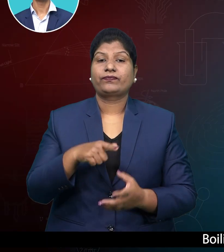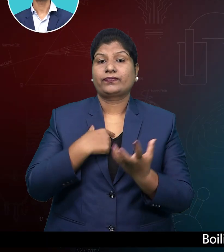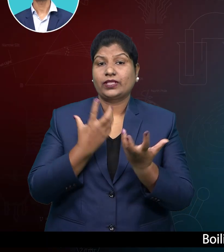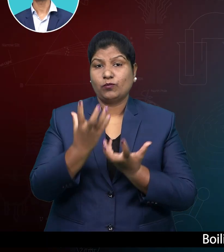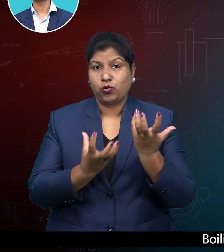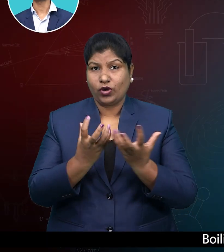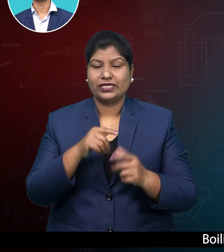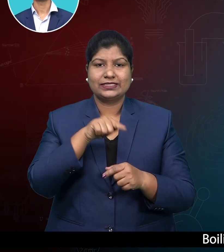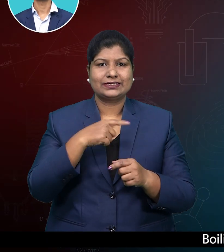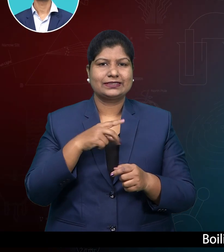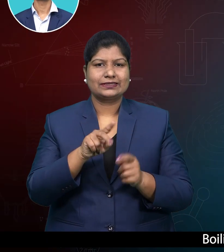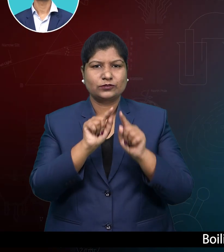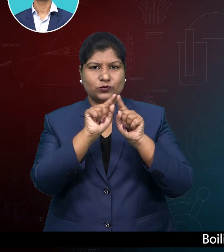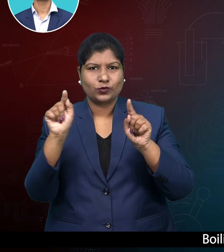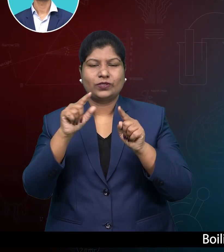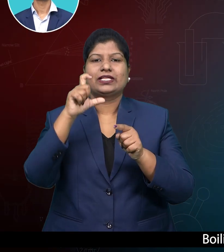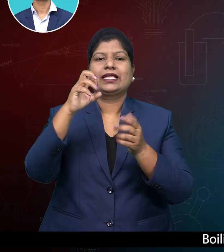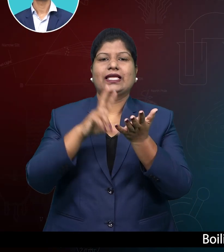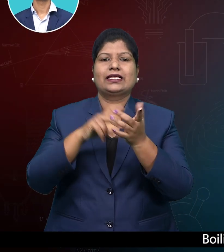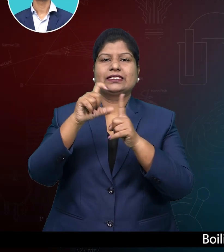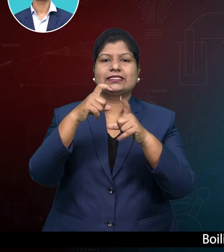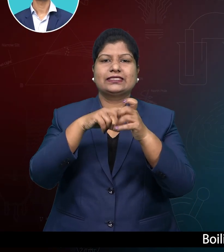Boiling to condensation.